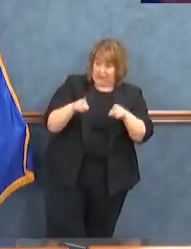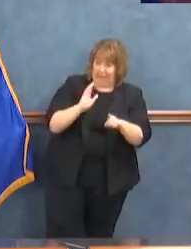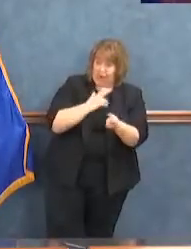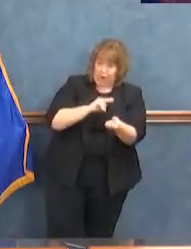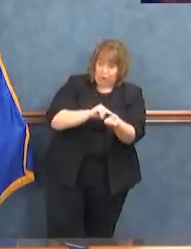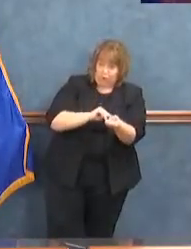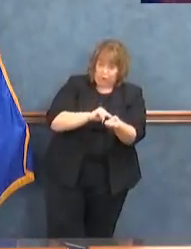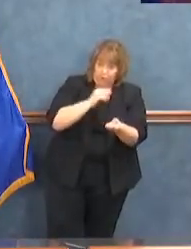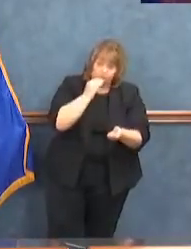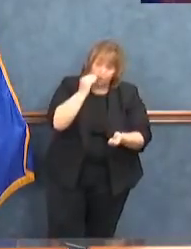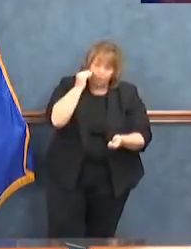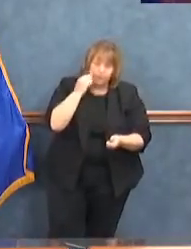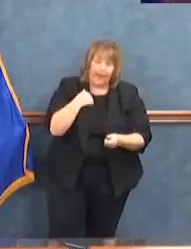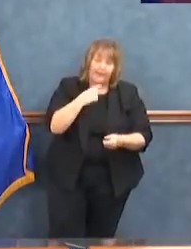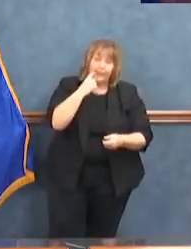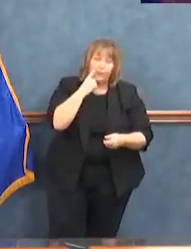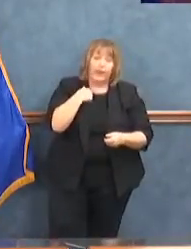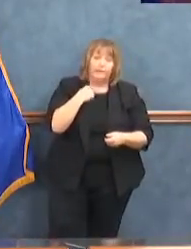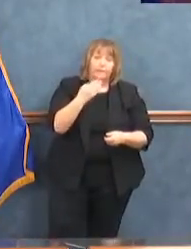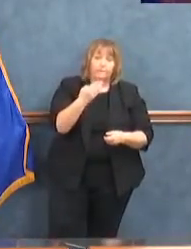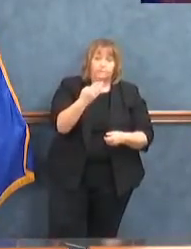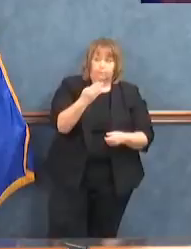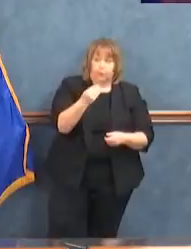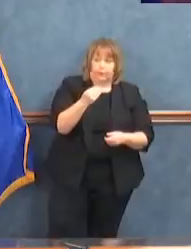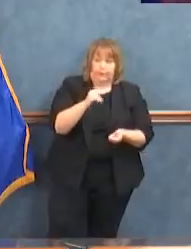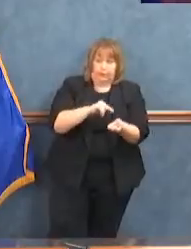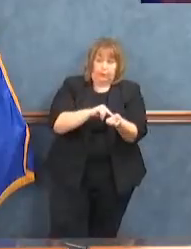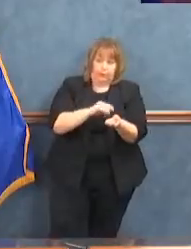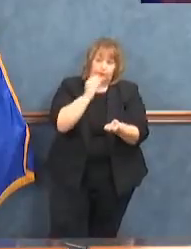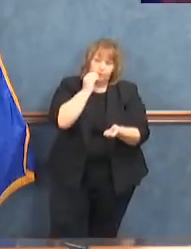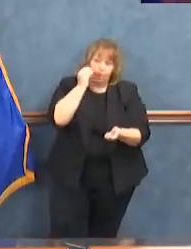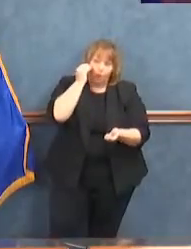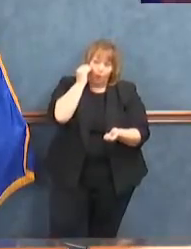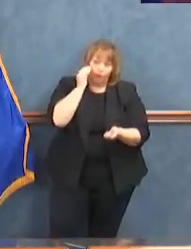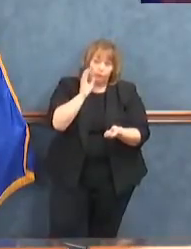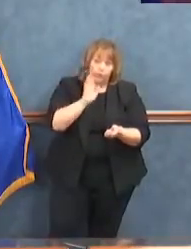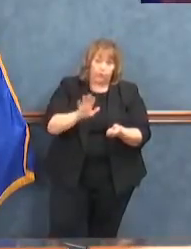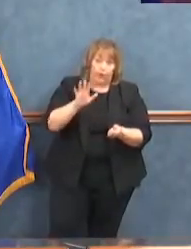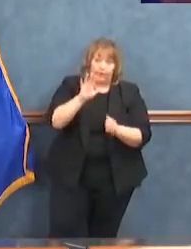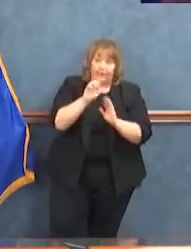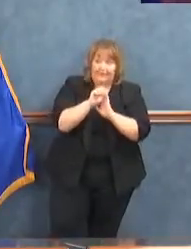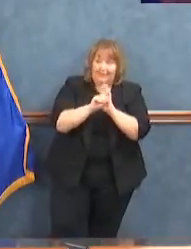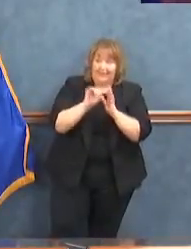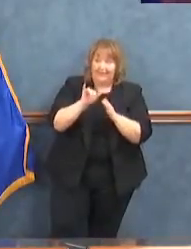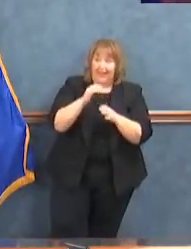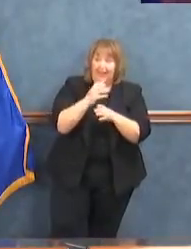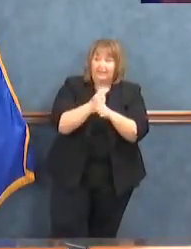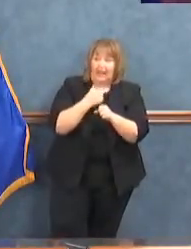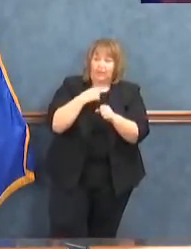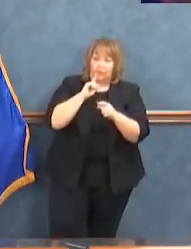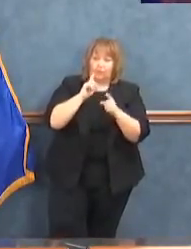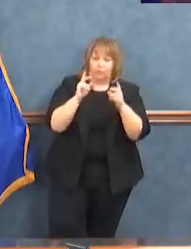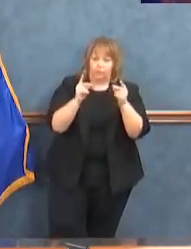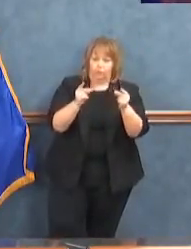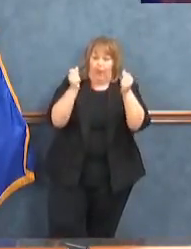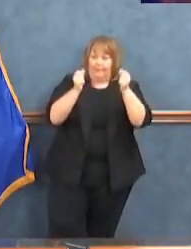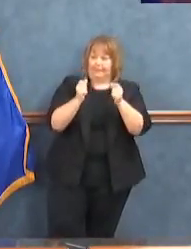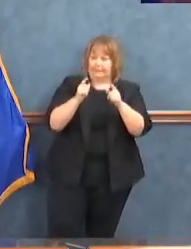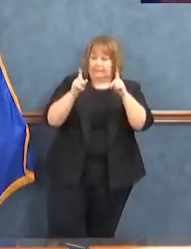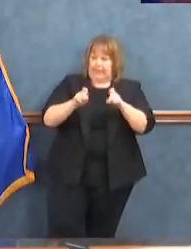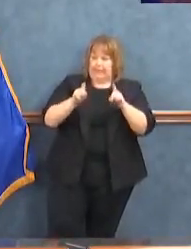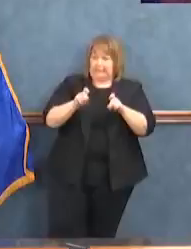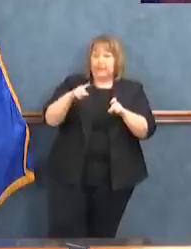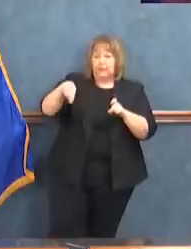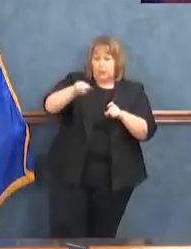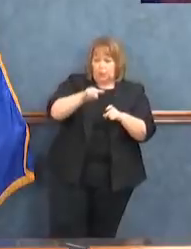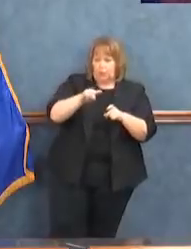believe we had 14 nursing homes in the state that just received rapid tests. So those are facilities that will